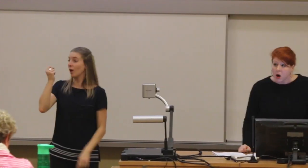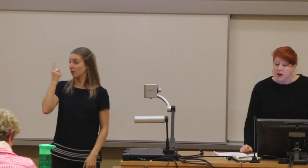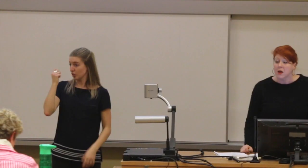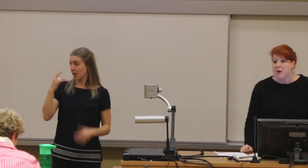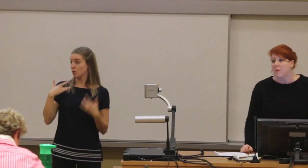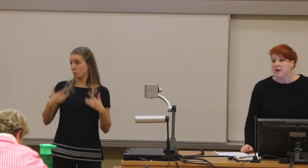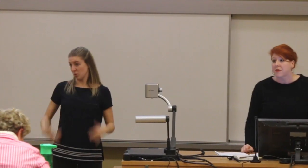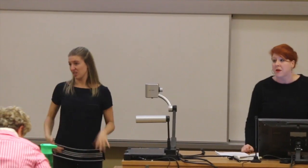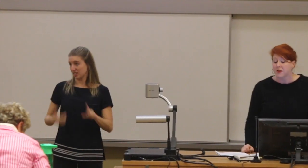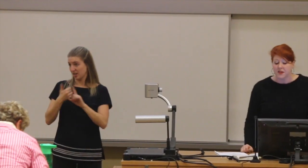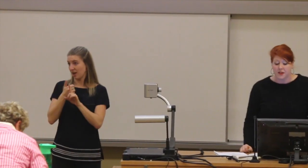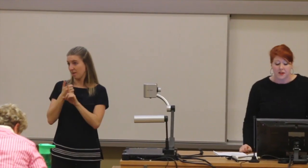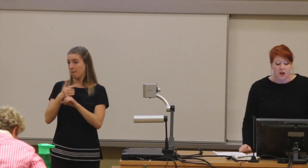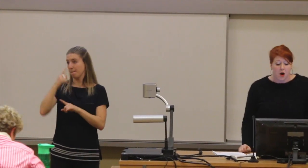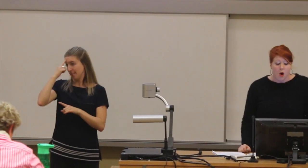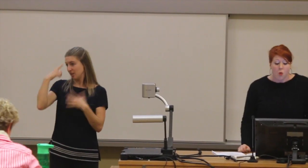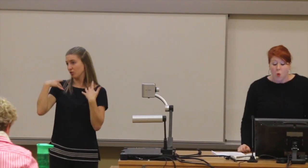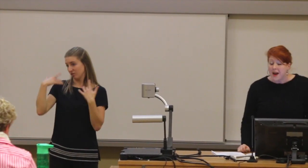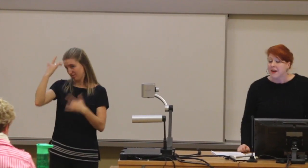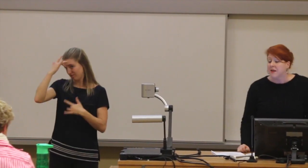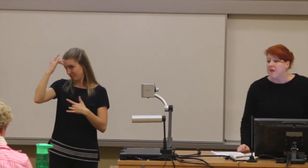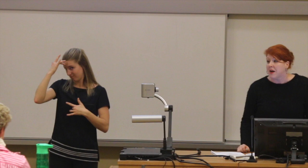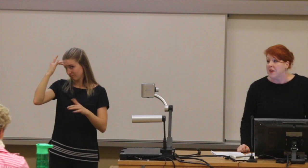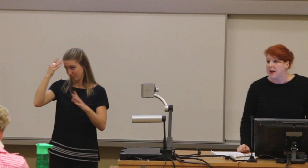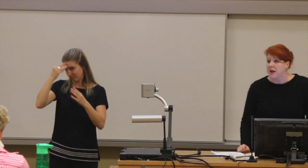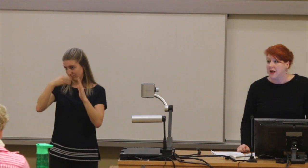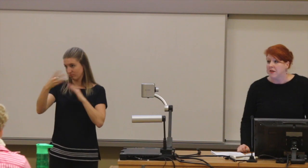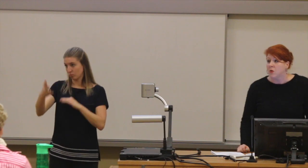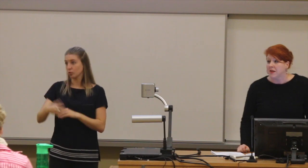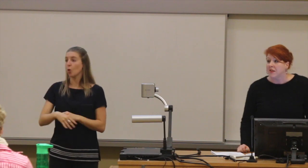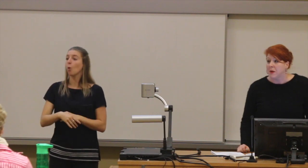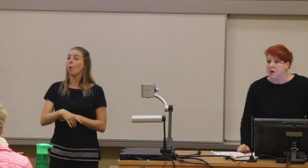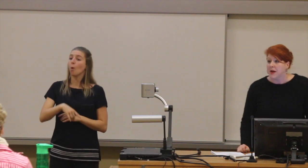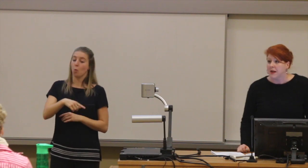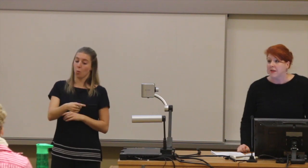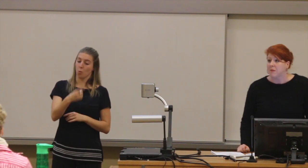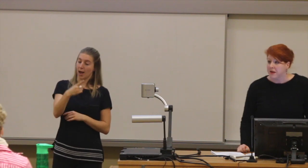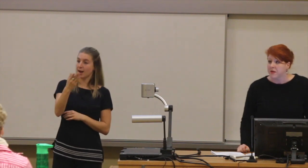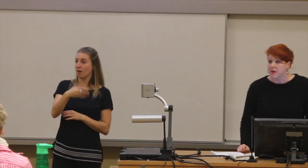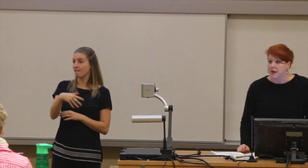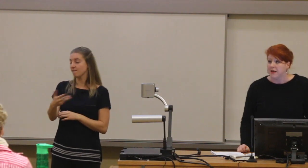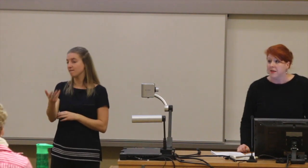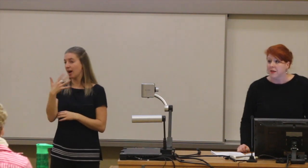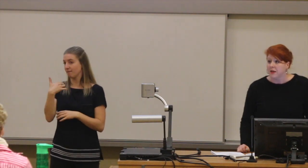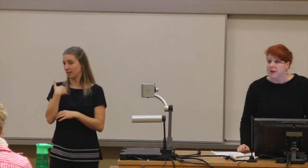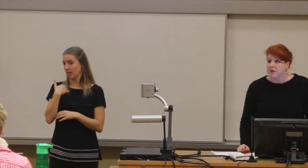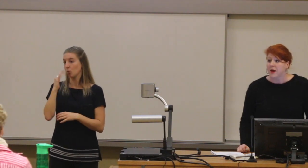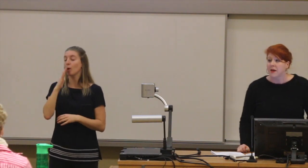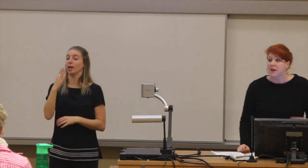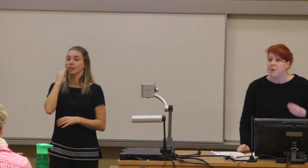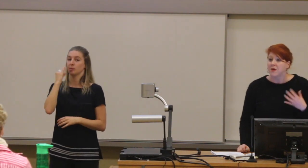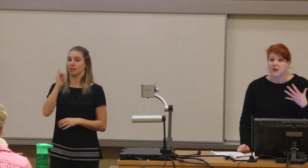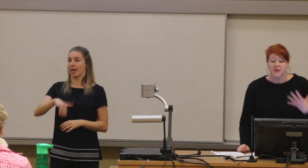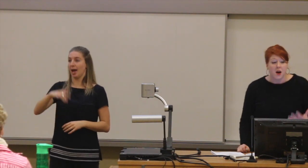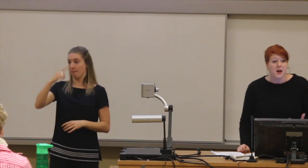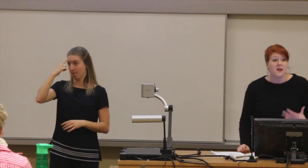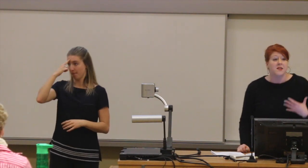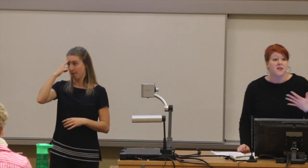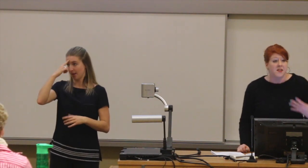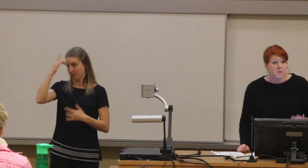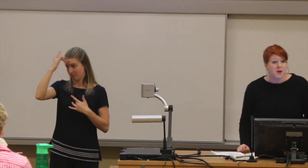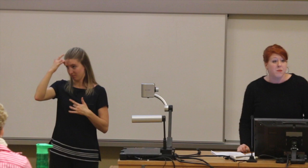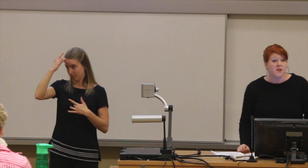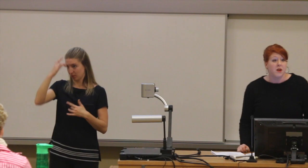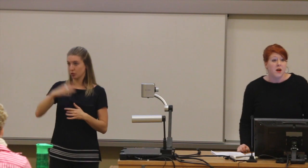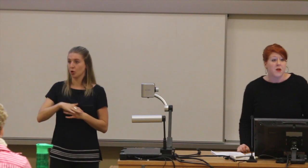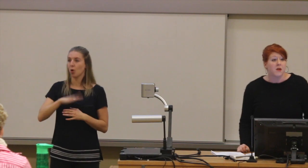when we're talking about mental illnesses, 1 in 5 Canadians will experience mental illness. So again, experiencing signs